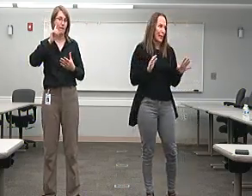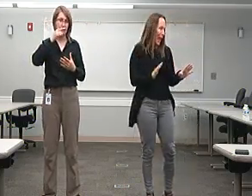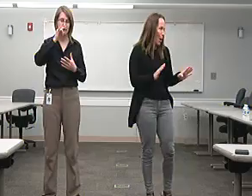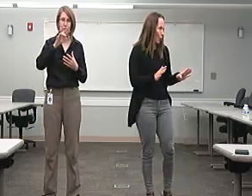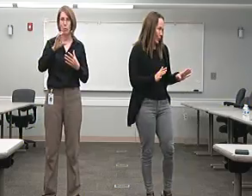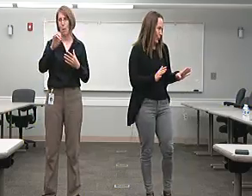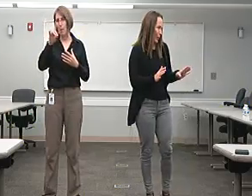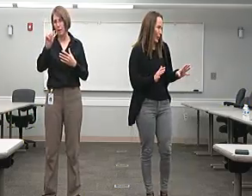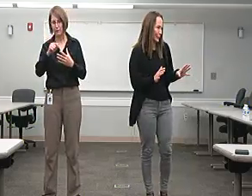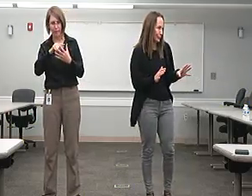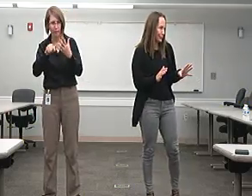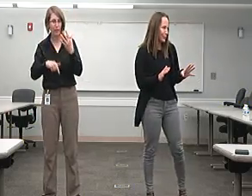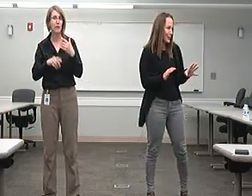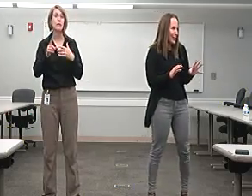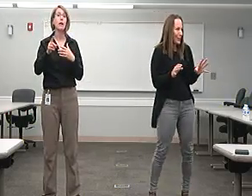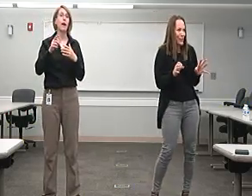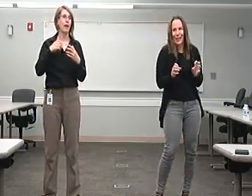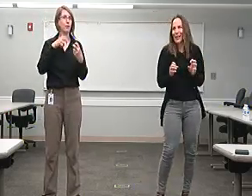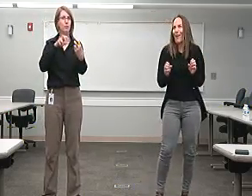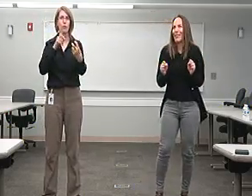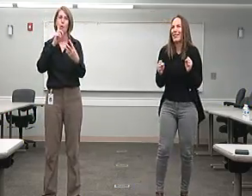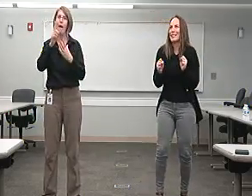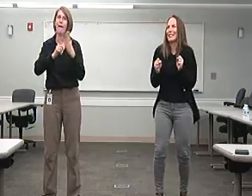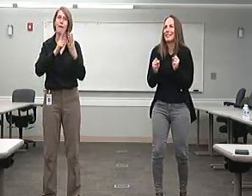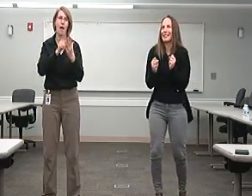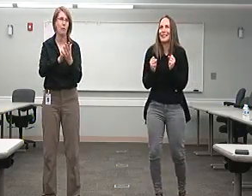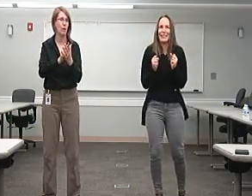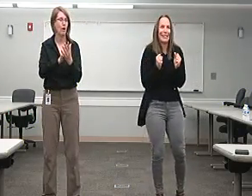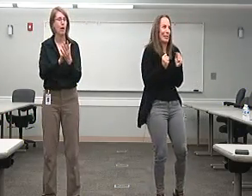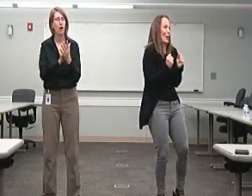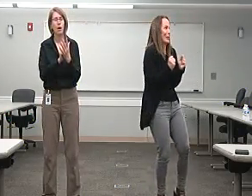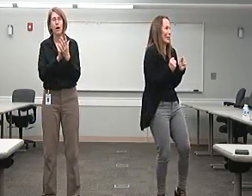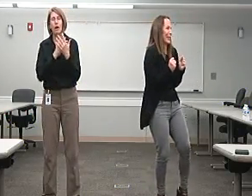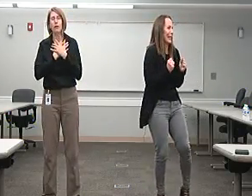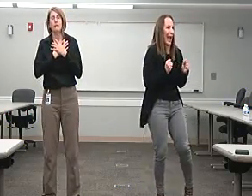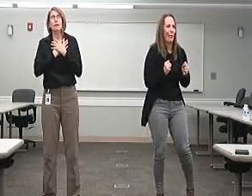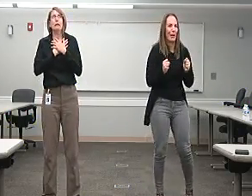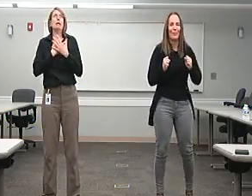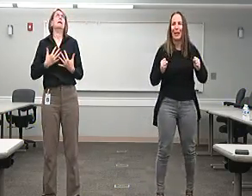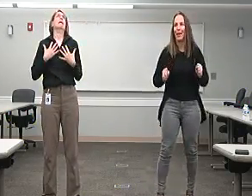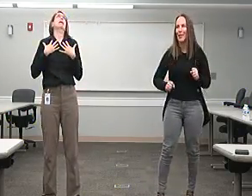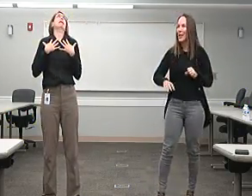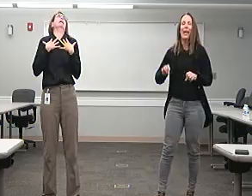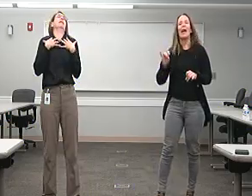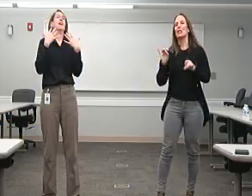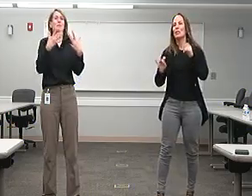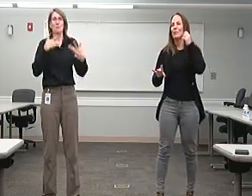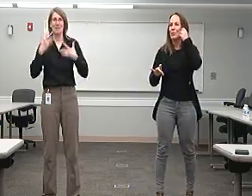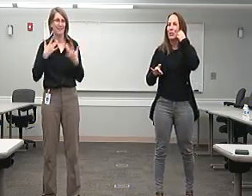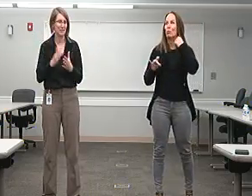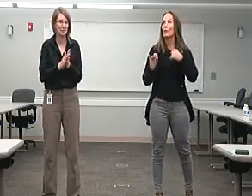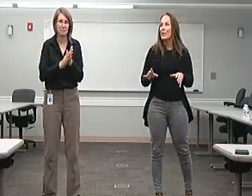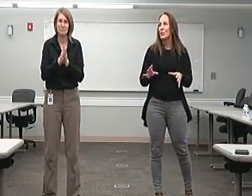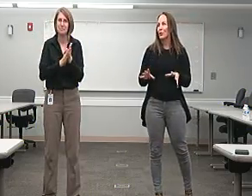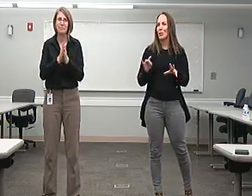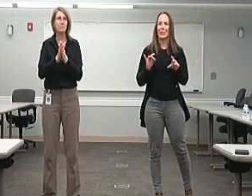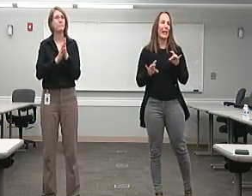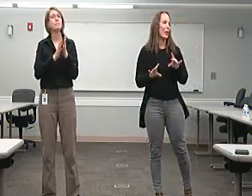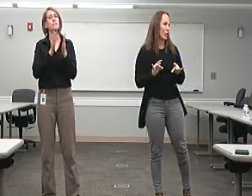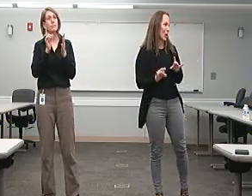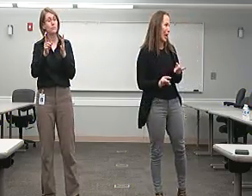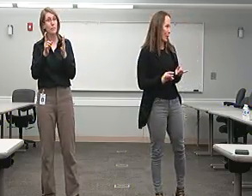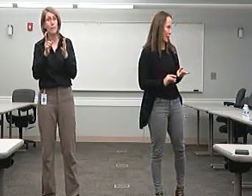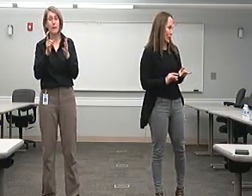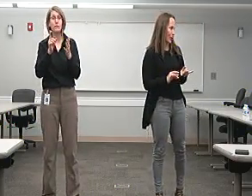her. And I was just like, this is the most exciting hour of my life. And she researches language acquisition,